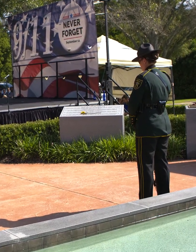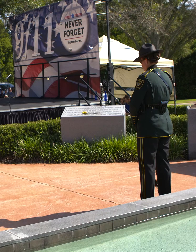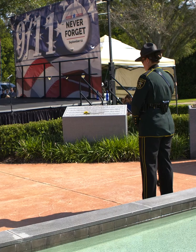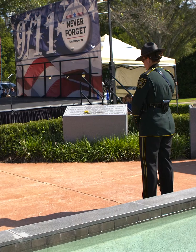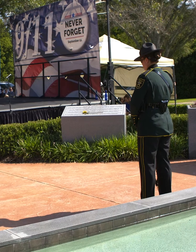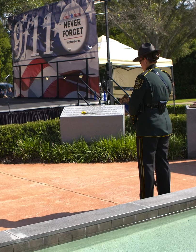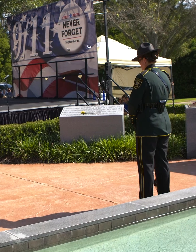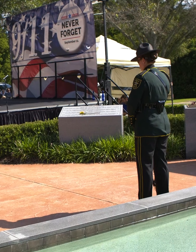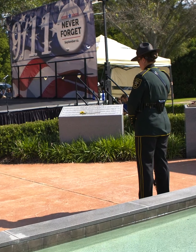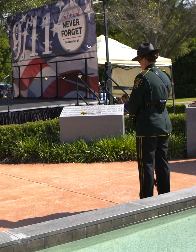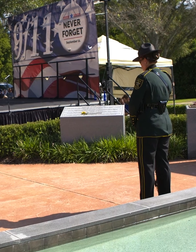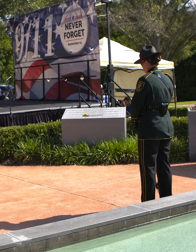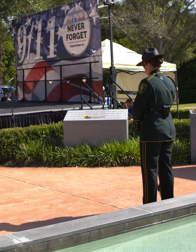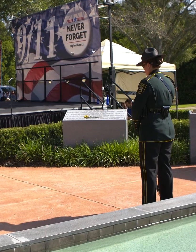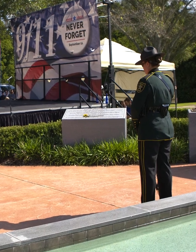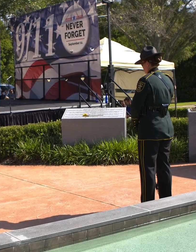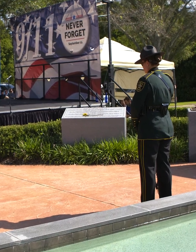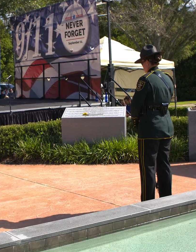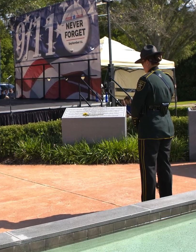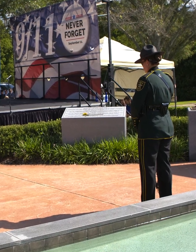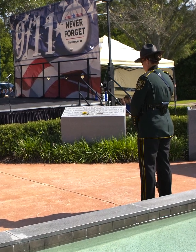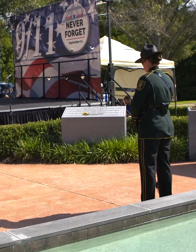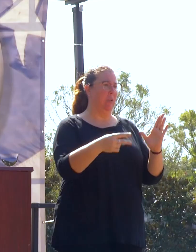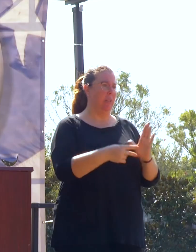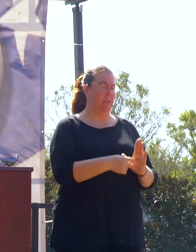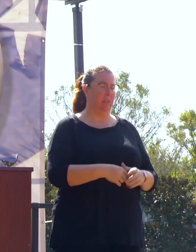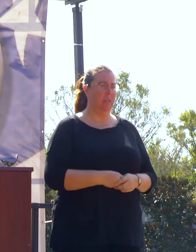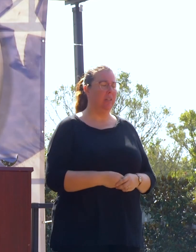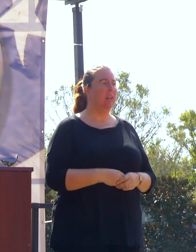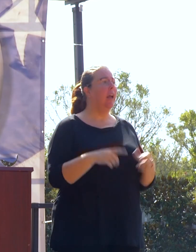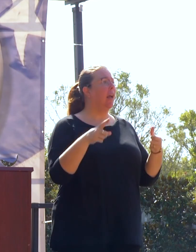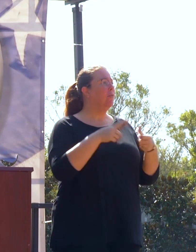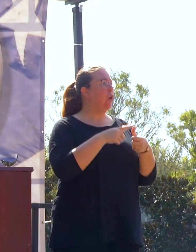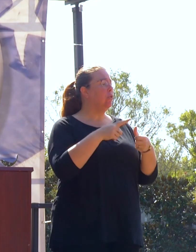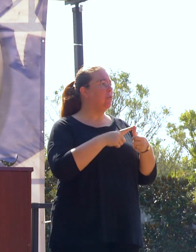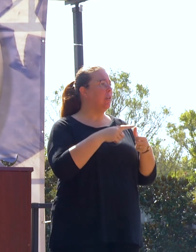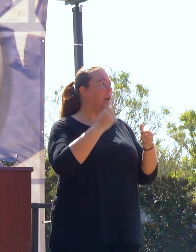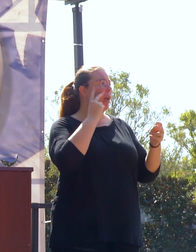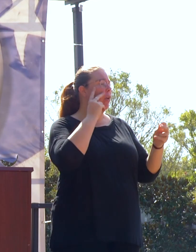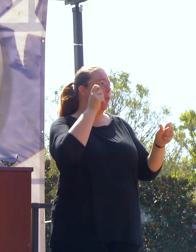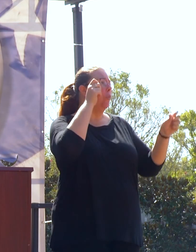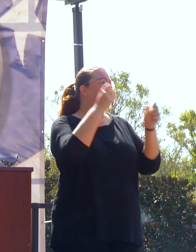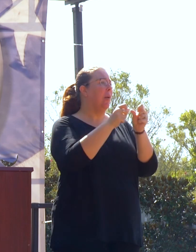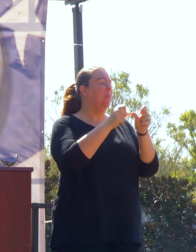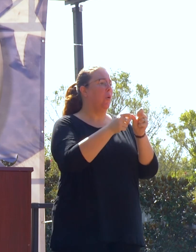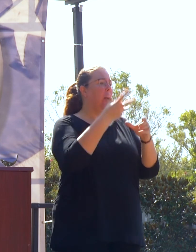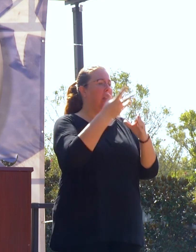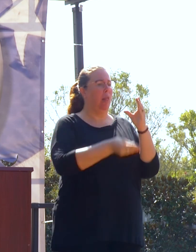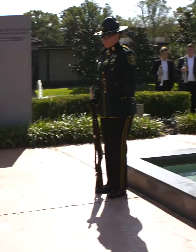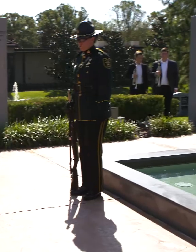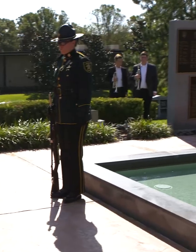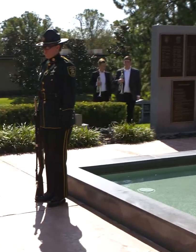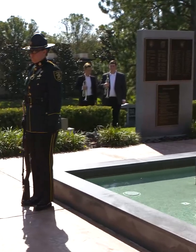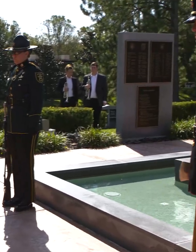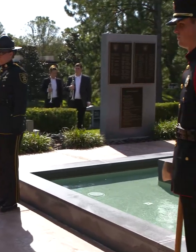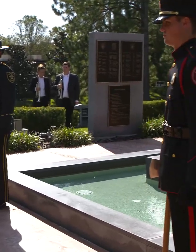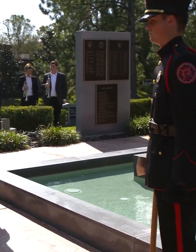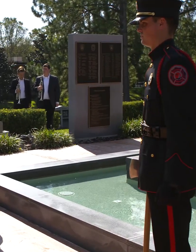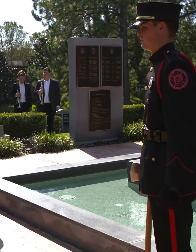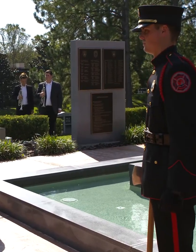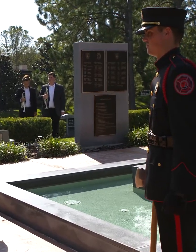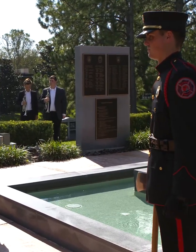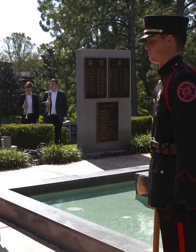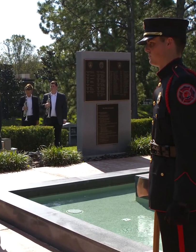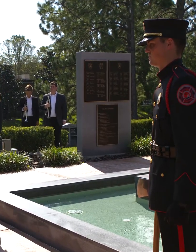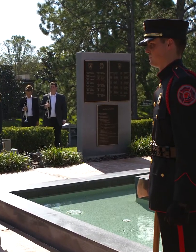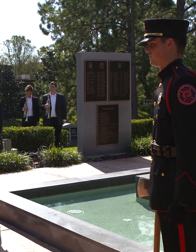here for great and honorable purposes. First, to remember the loss of so many Americans, and second, to